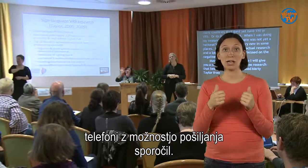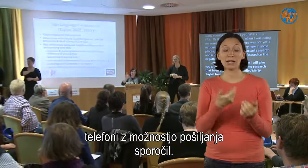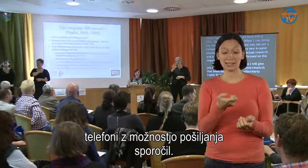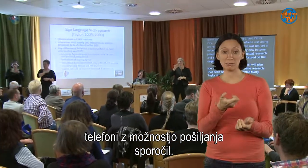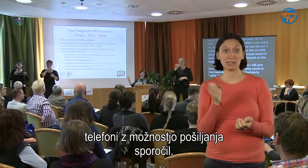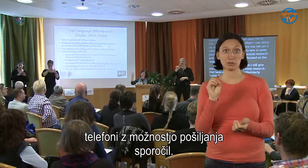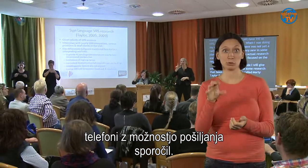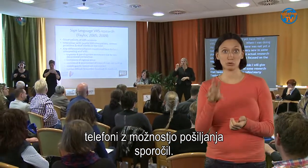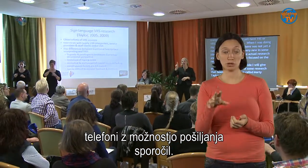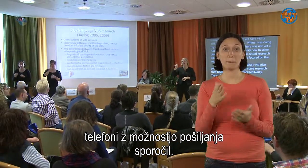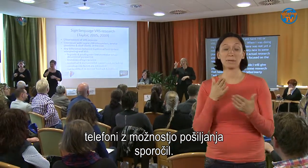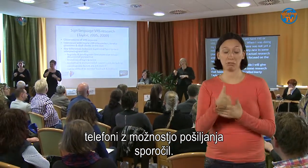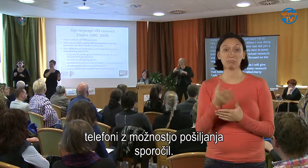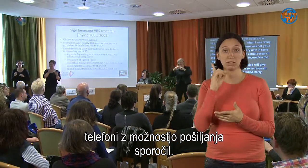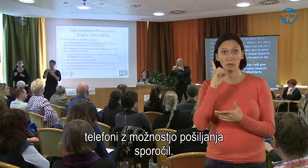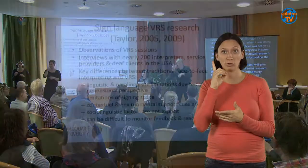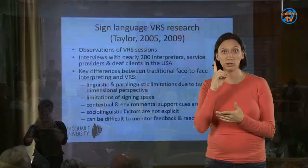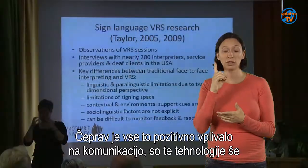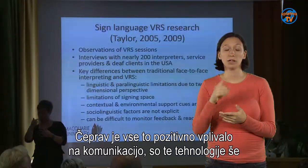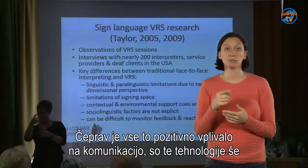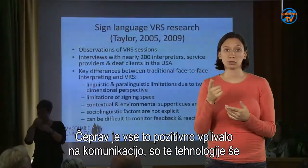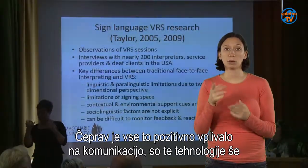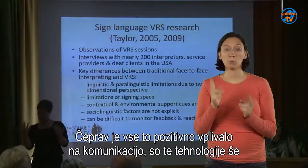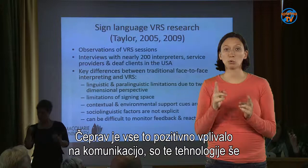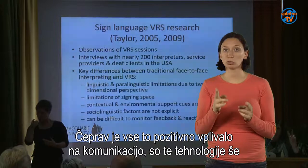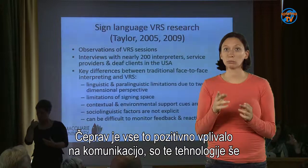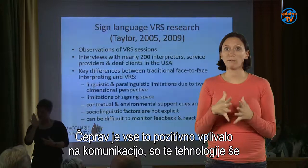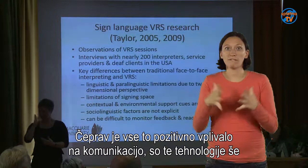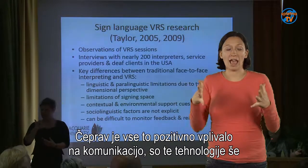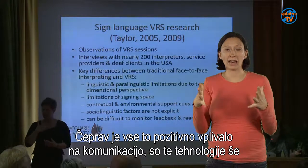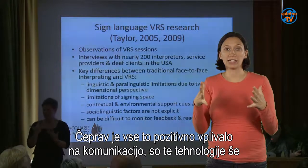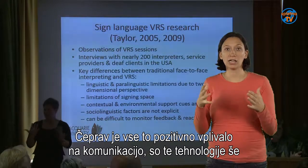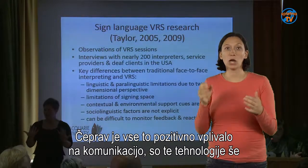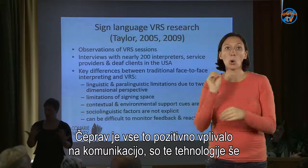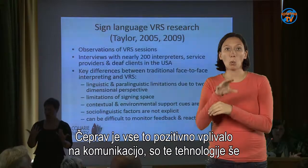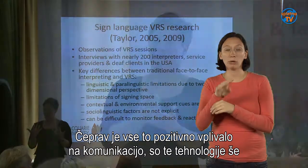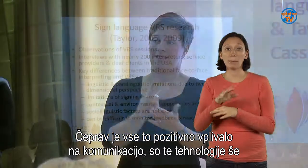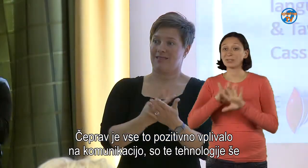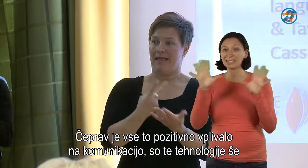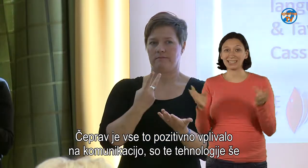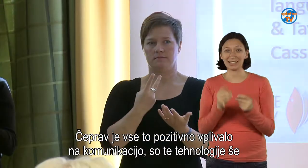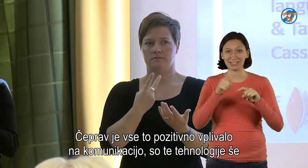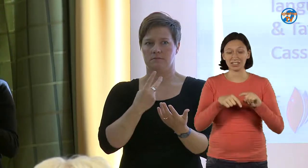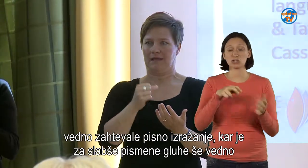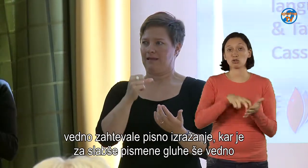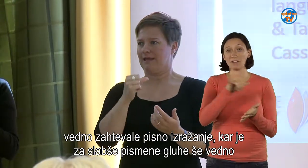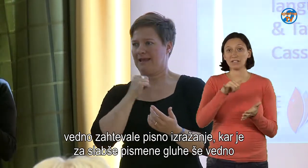messaging through telephone and mobile telephones were introduced, it made a really big impact. But all of that stuff still relied